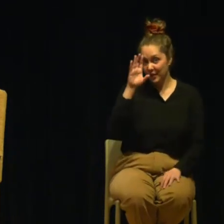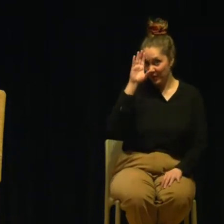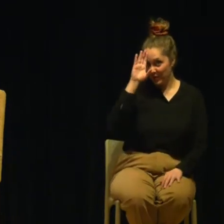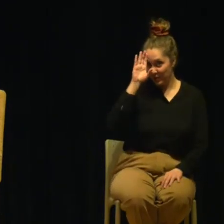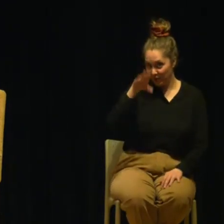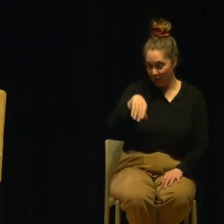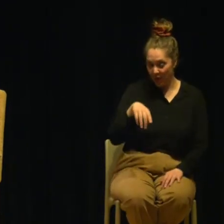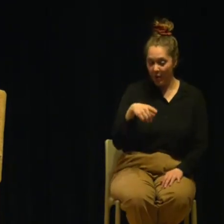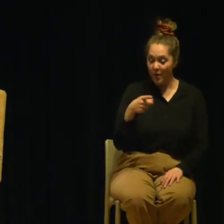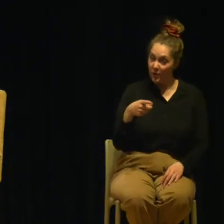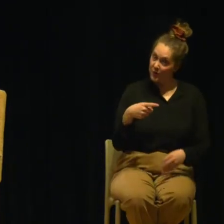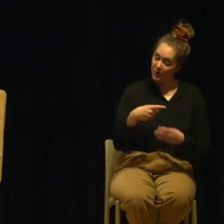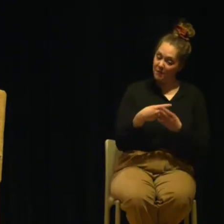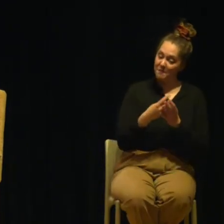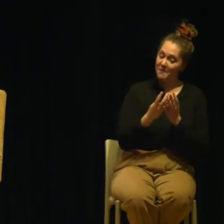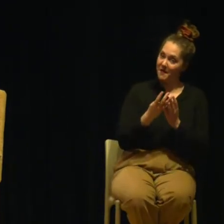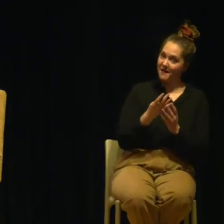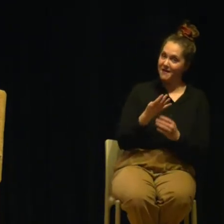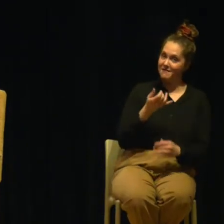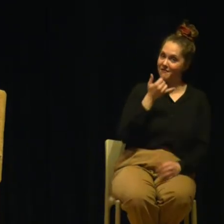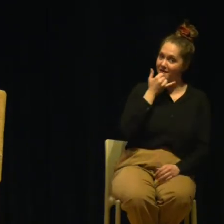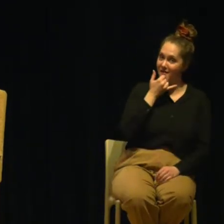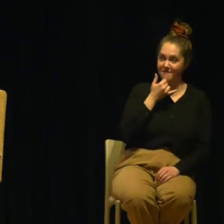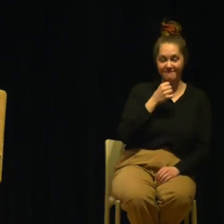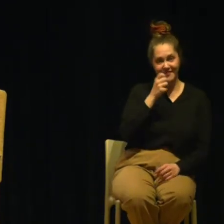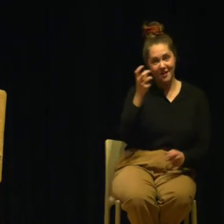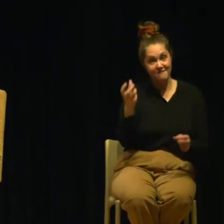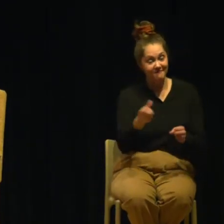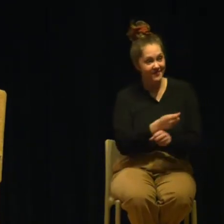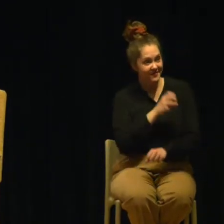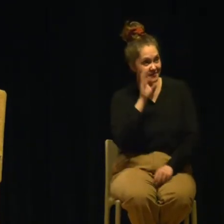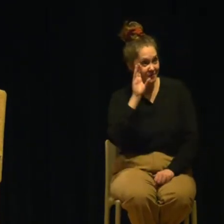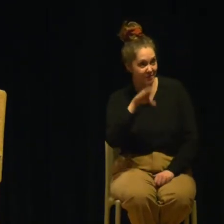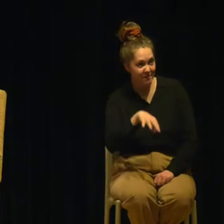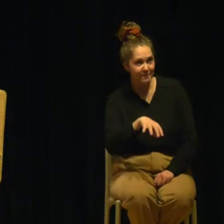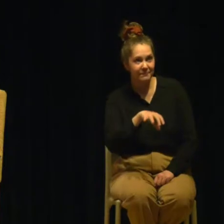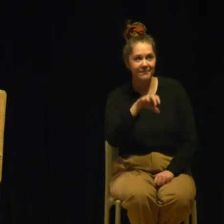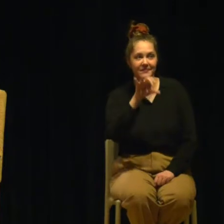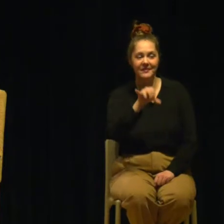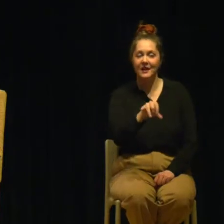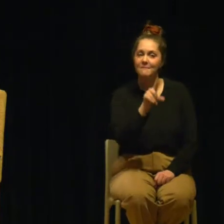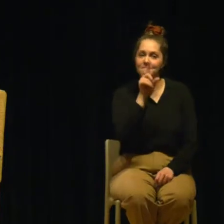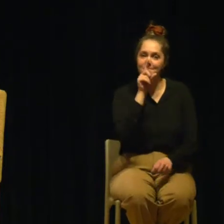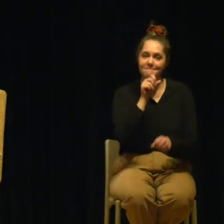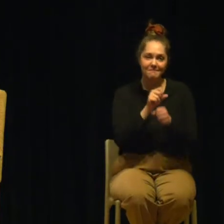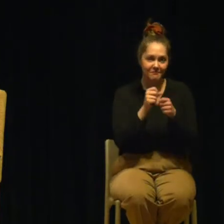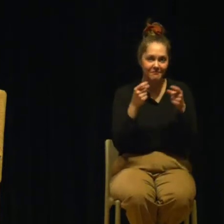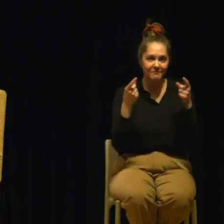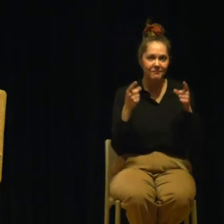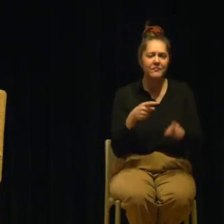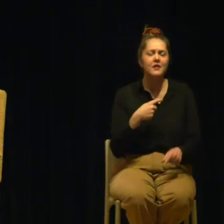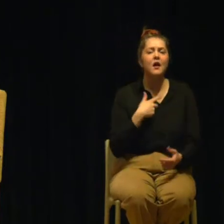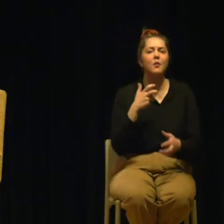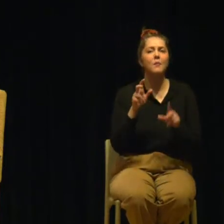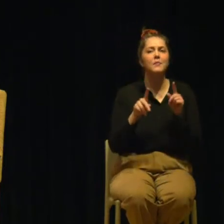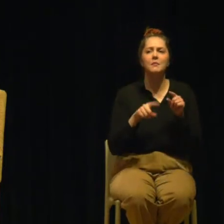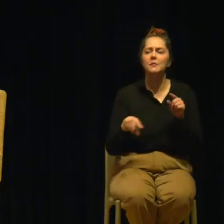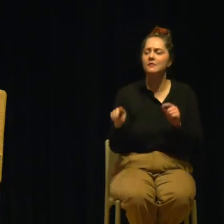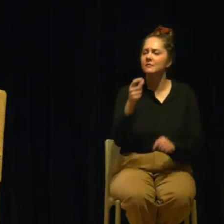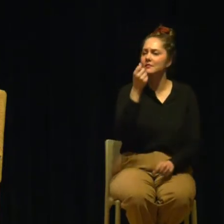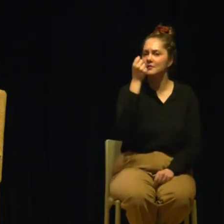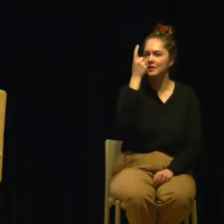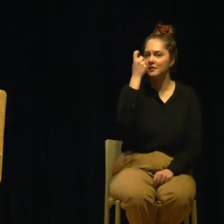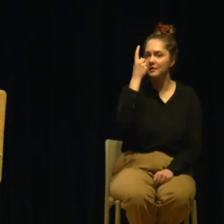You know, you play your hand wrong, you're not going to win. You know that. But that is really the case. I want people to